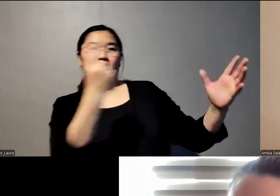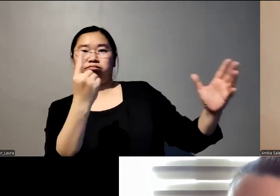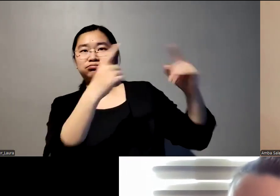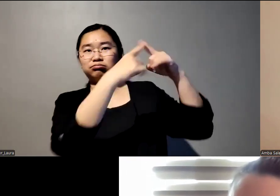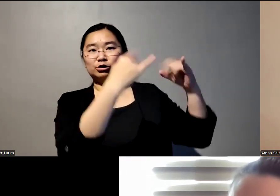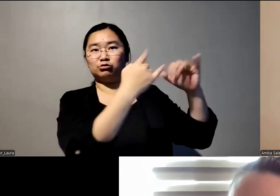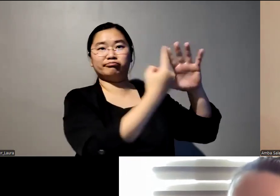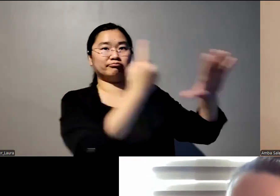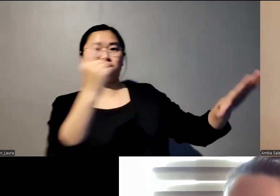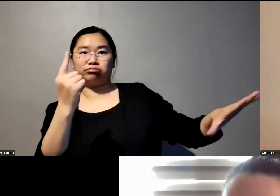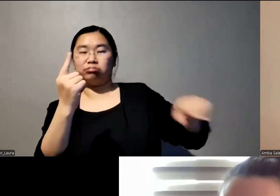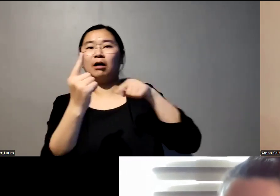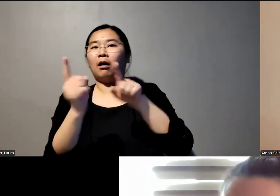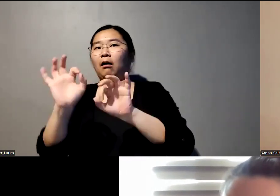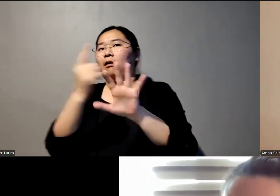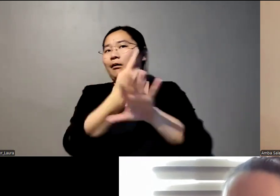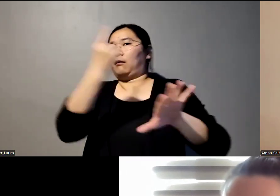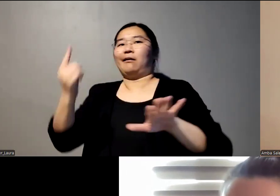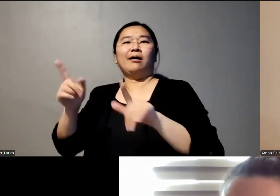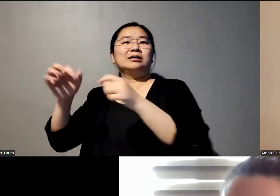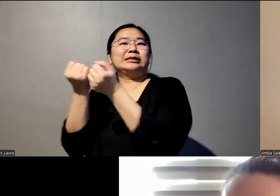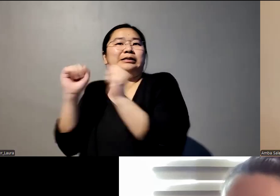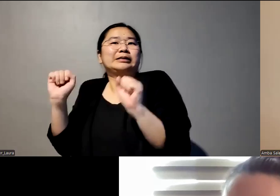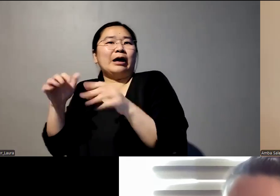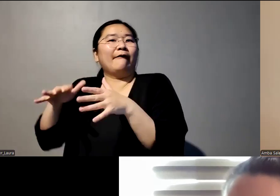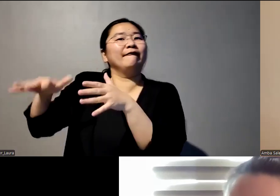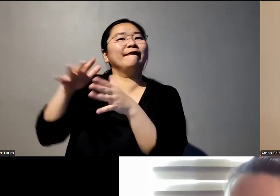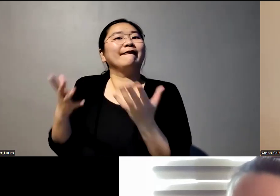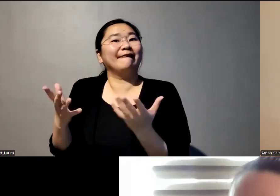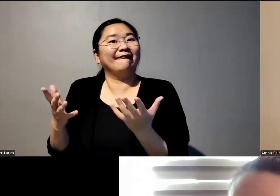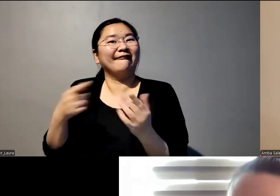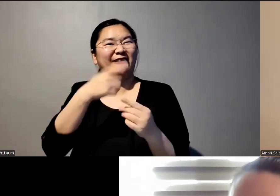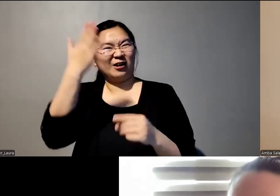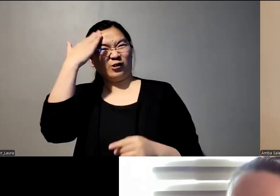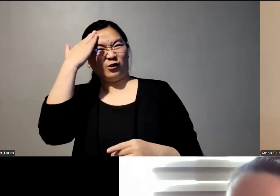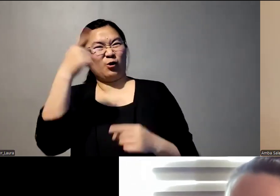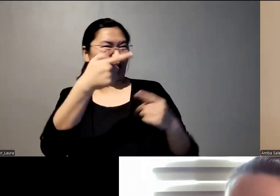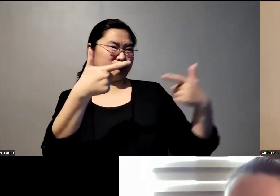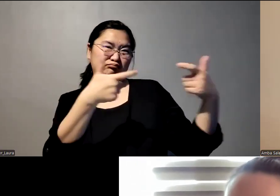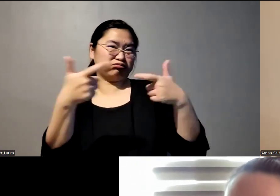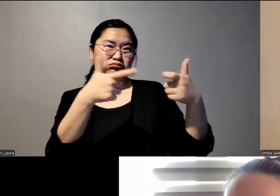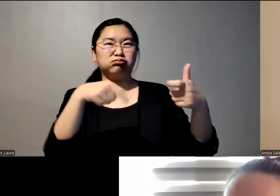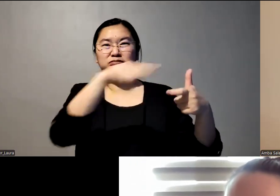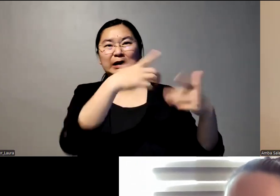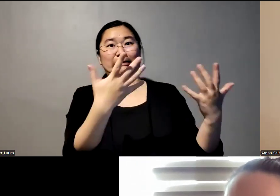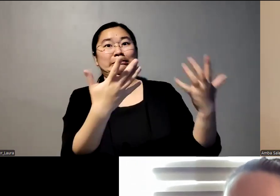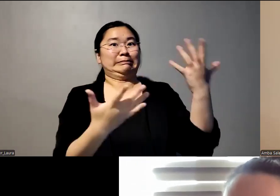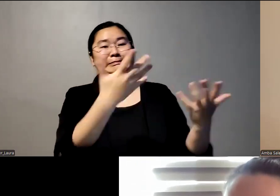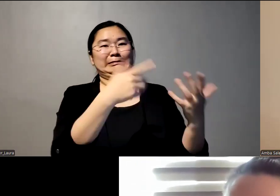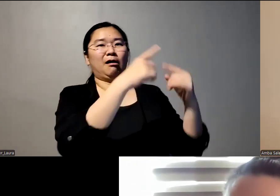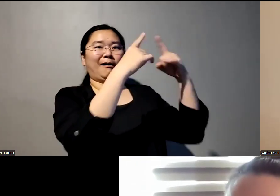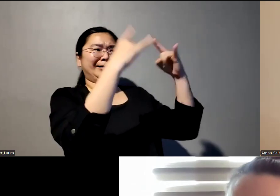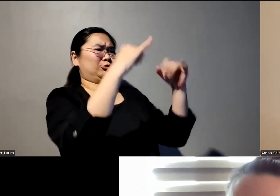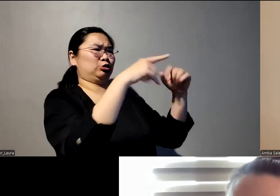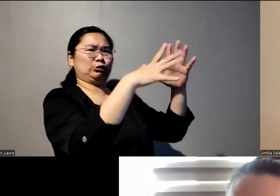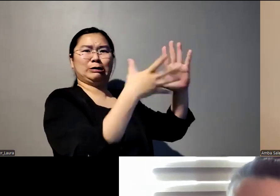about we should probably also invest in community services. We should, but before investing or before advocating for that, I don't see